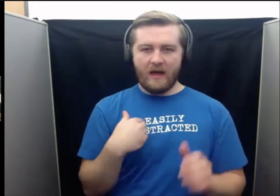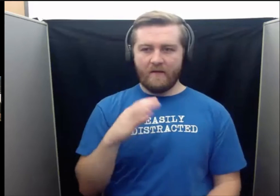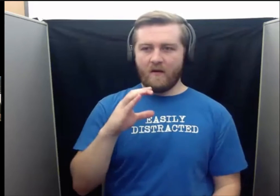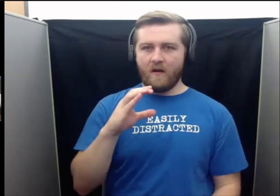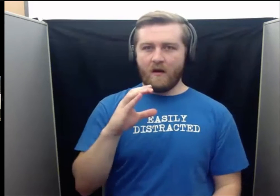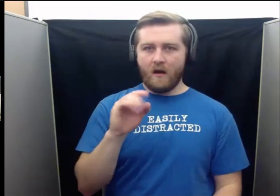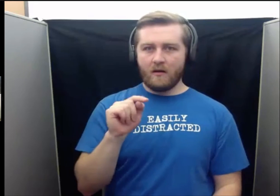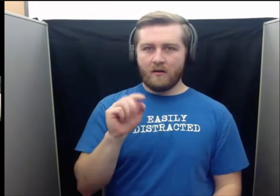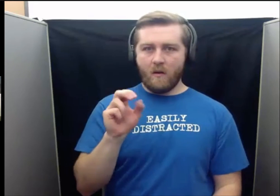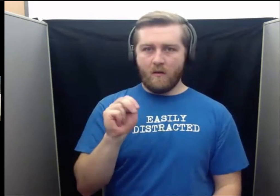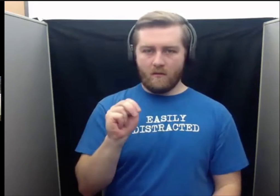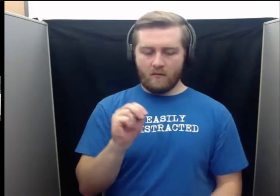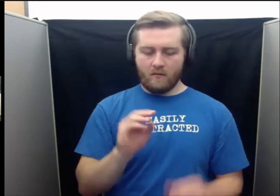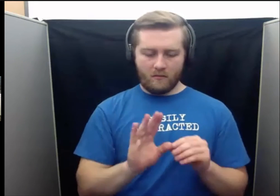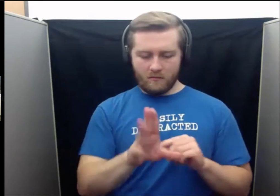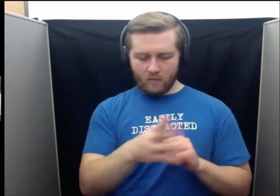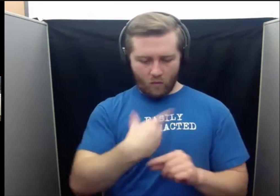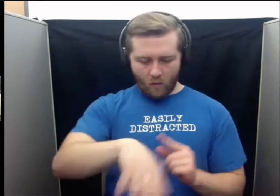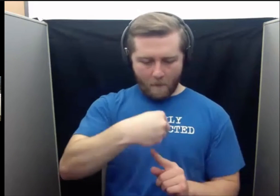then connected it with some rubber bands.